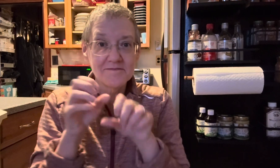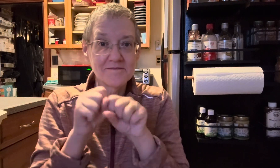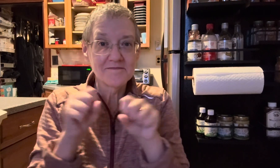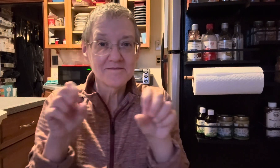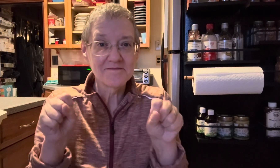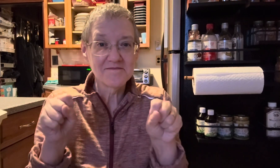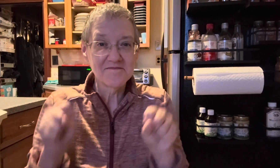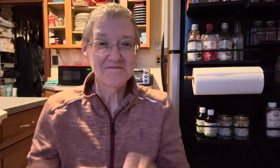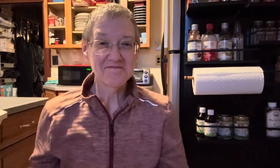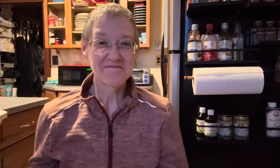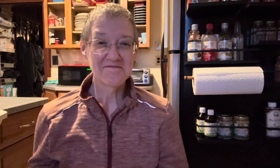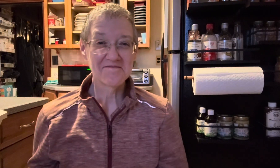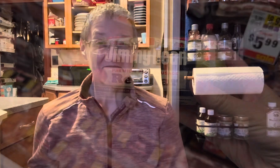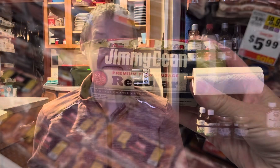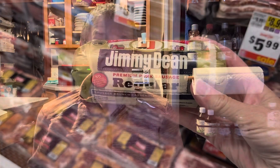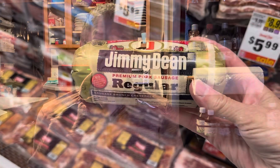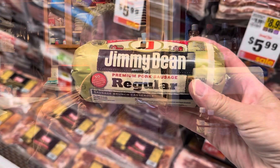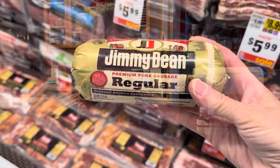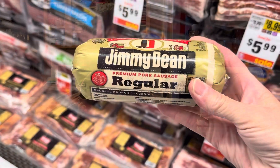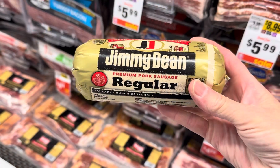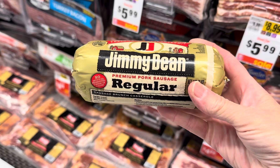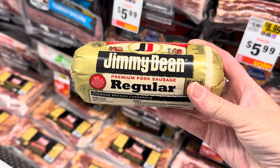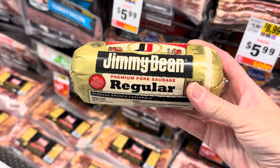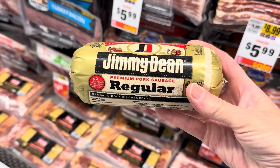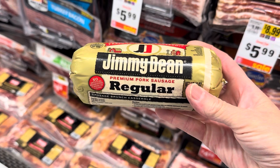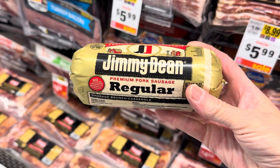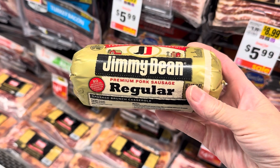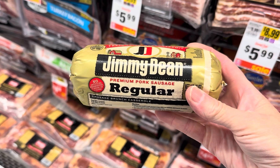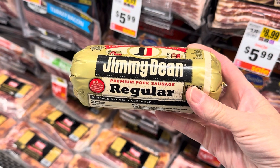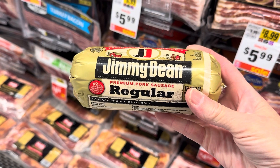Now let's look at breakfast sausage.